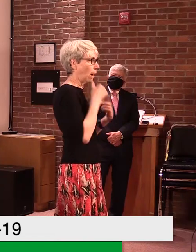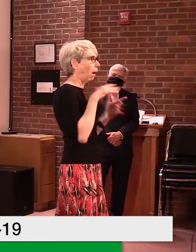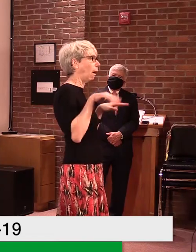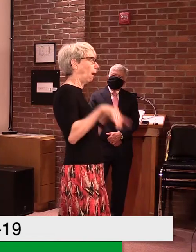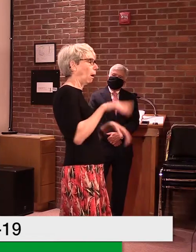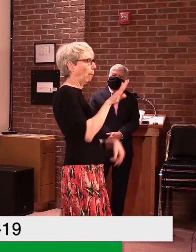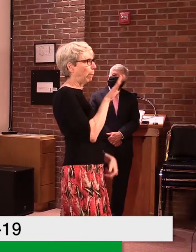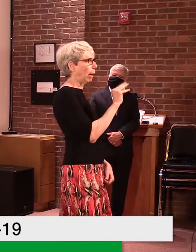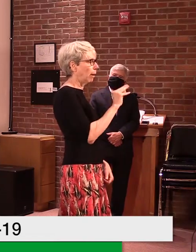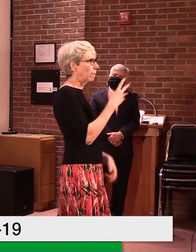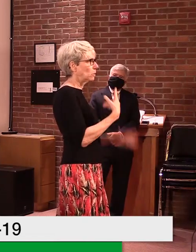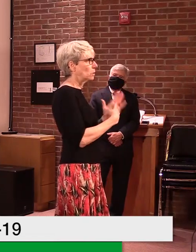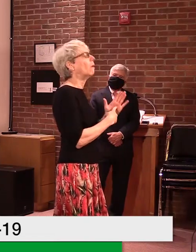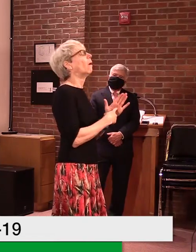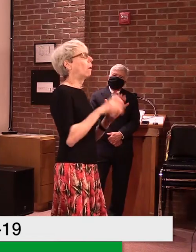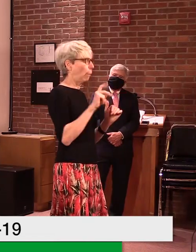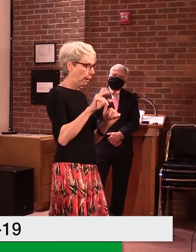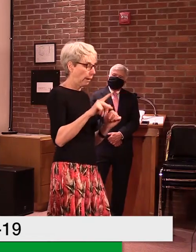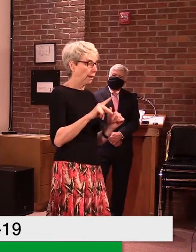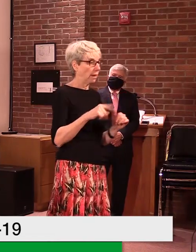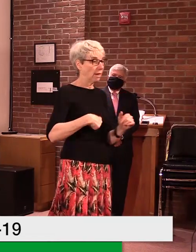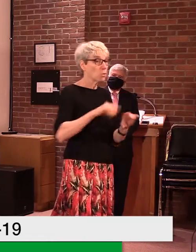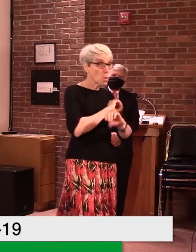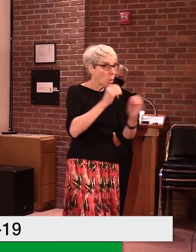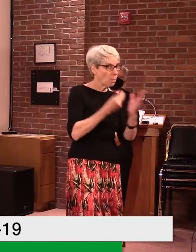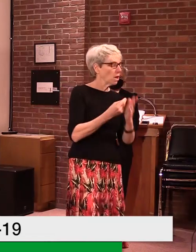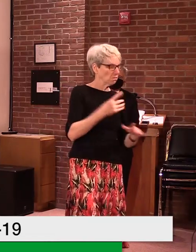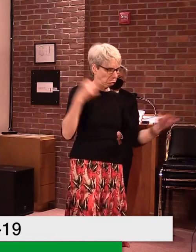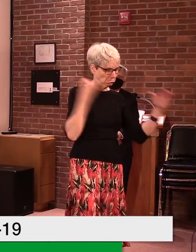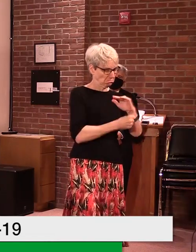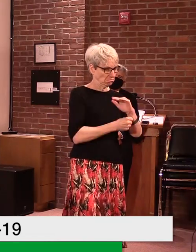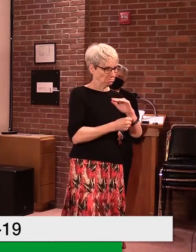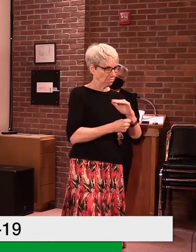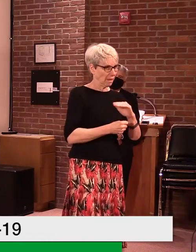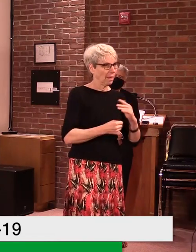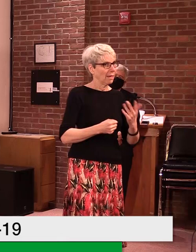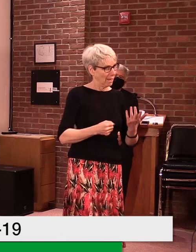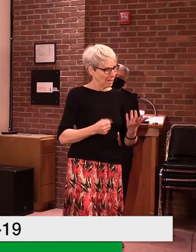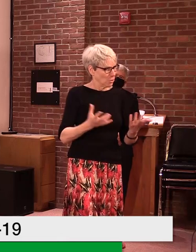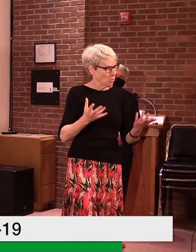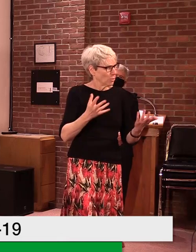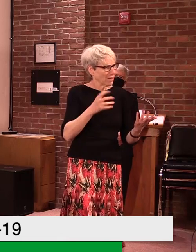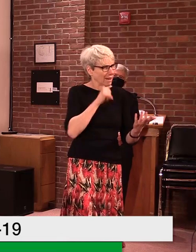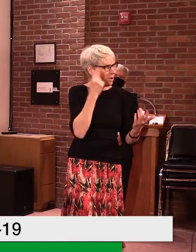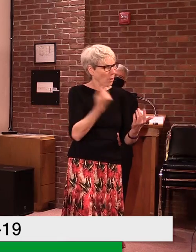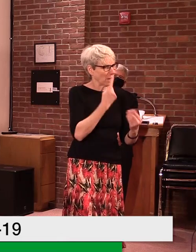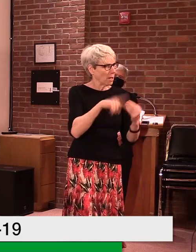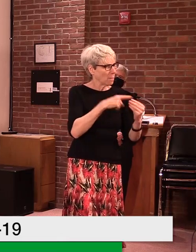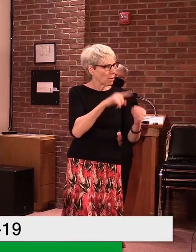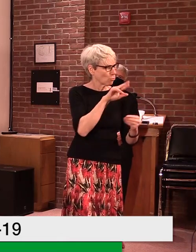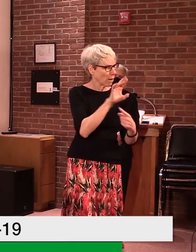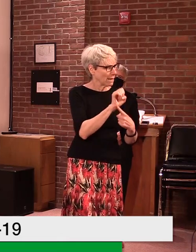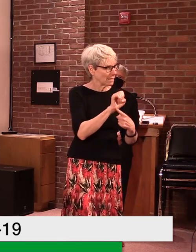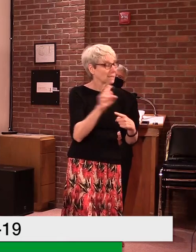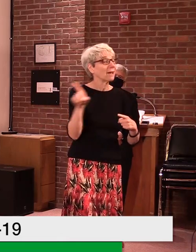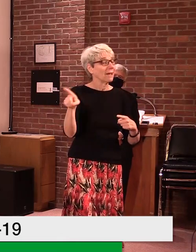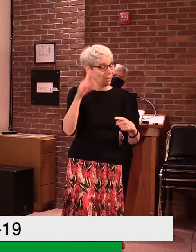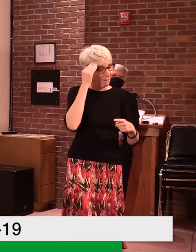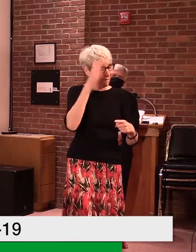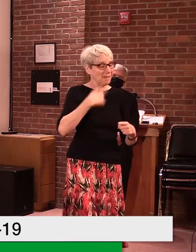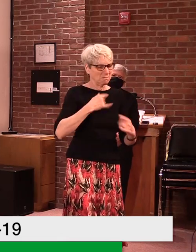just say, Steve, I have a lot of relatives about my same age, cousins that live in the Boston area, grew up